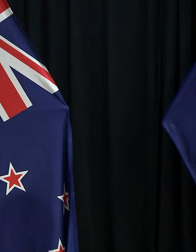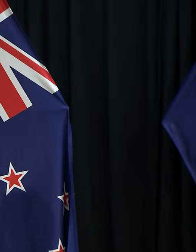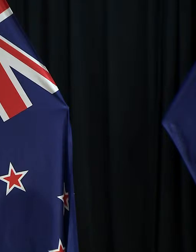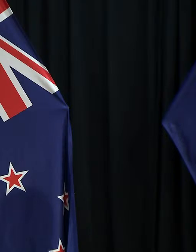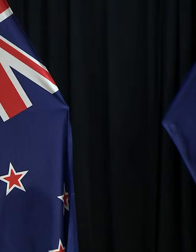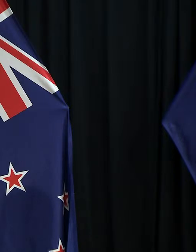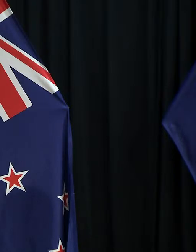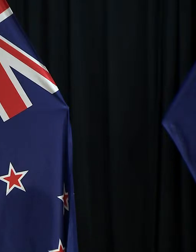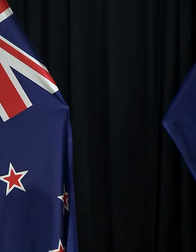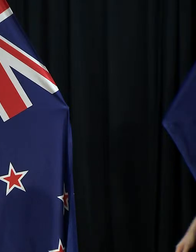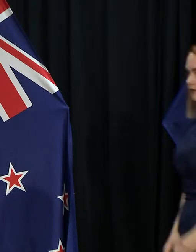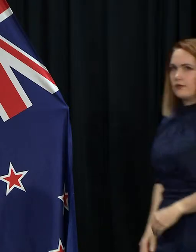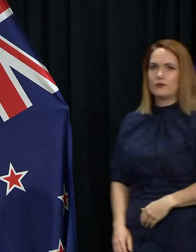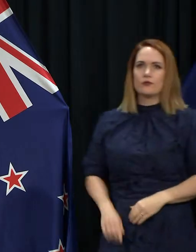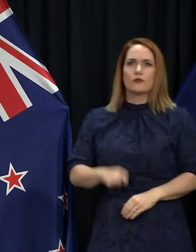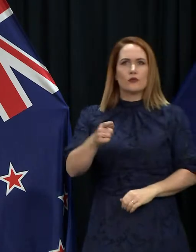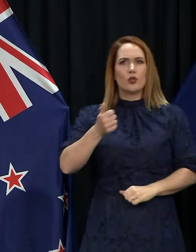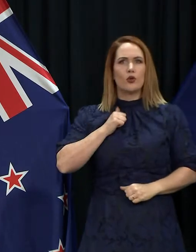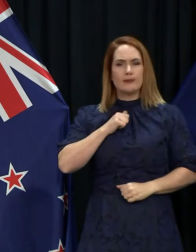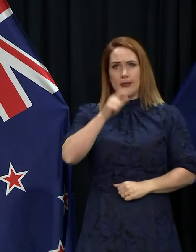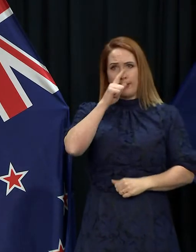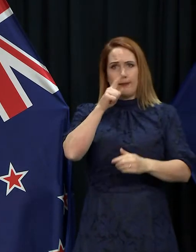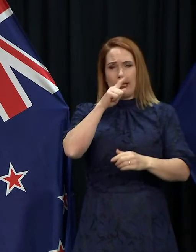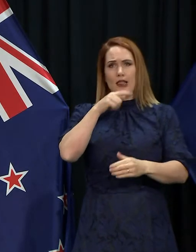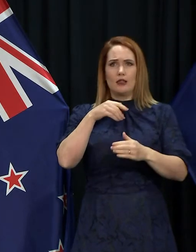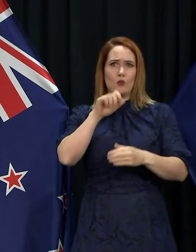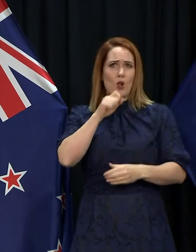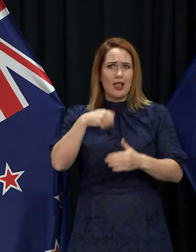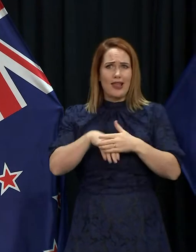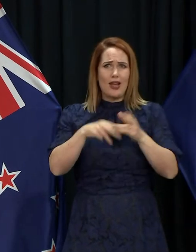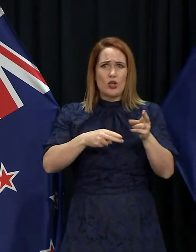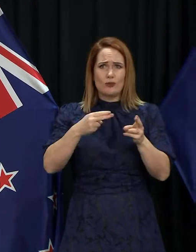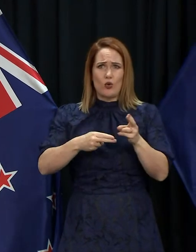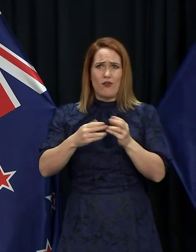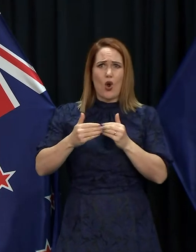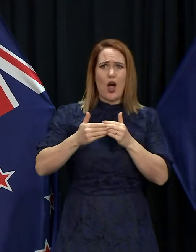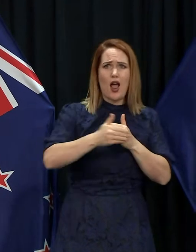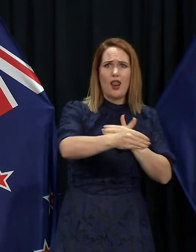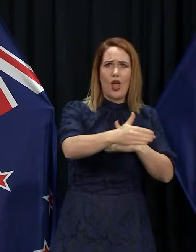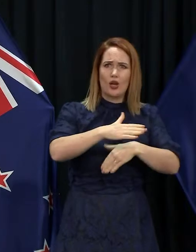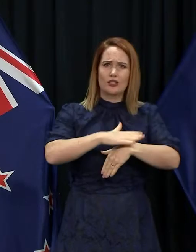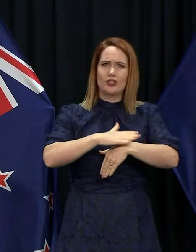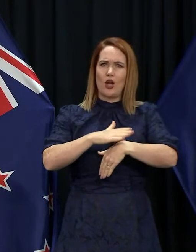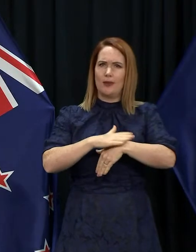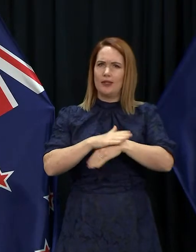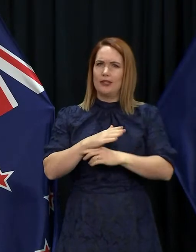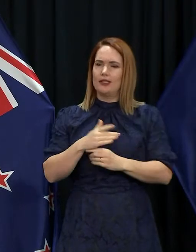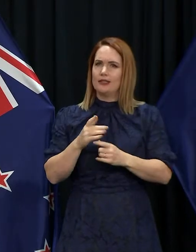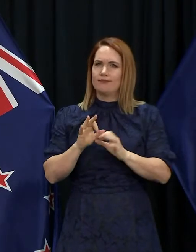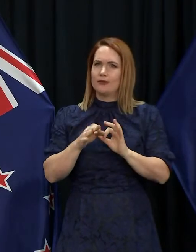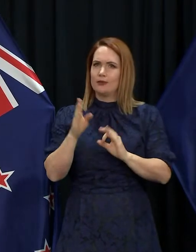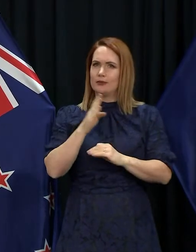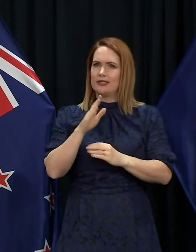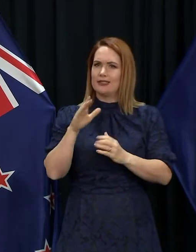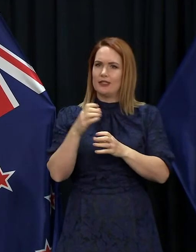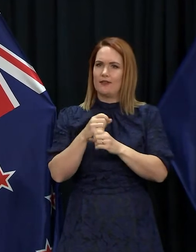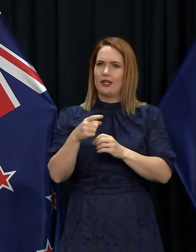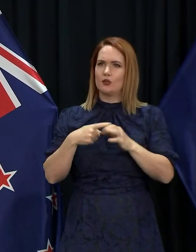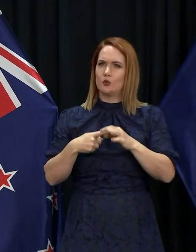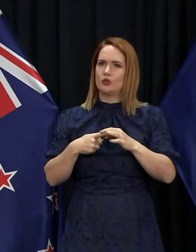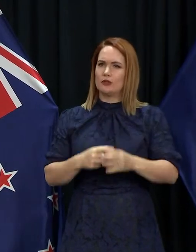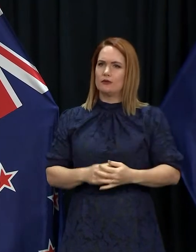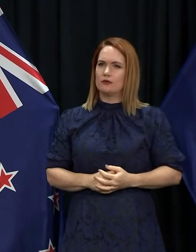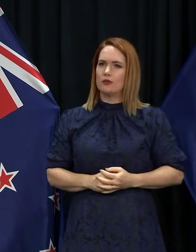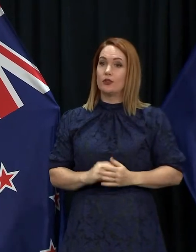mean, how much better will the situation feasibly be in basically a week and 3 days? Yeah, and won't necessarily just be... Well, actually... Oh, sorry, I'll let you